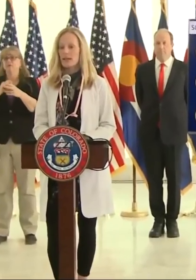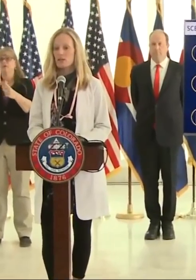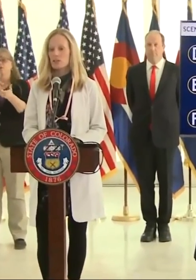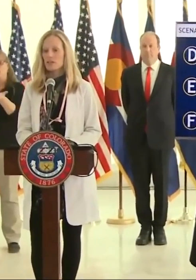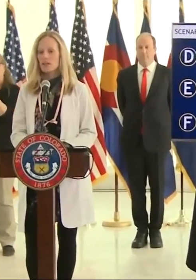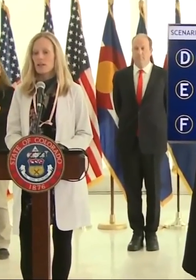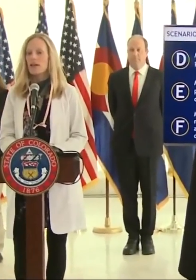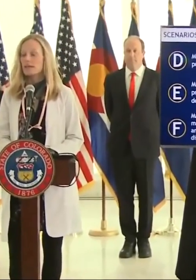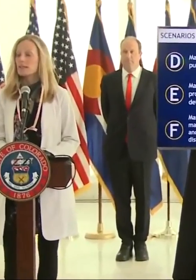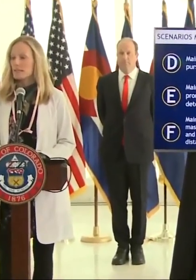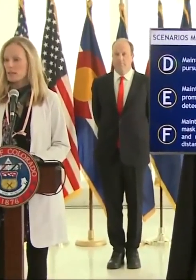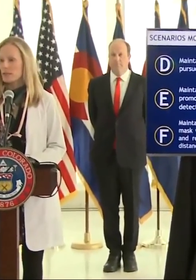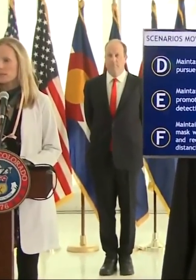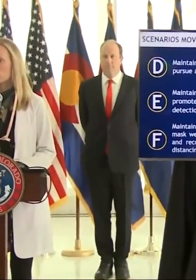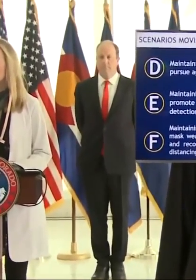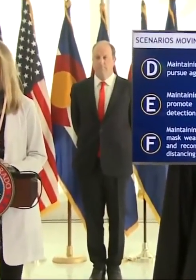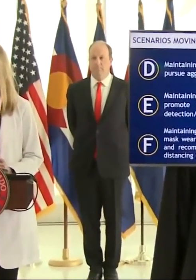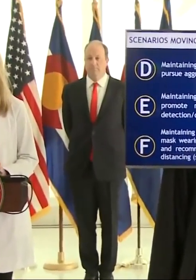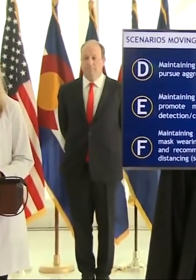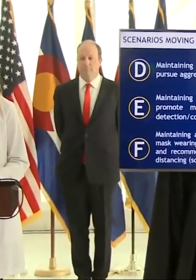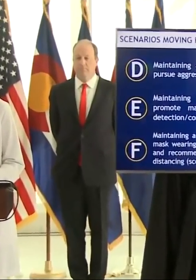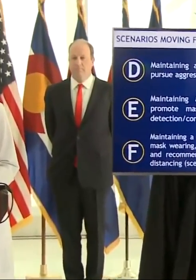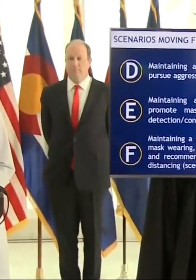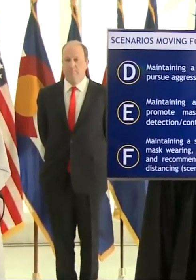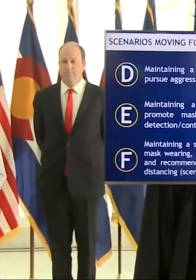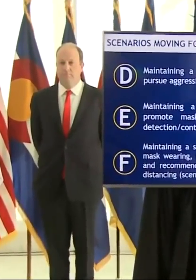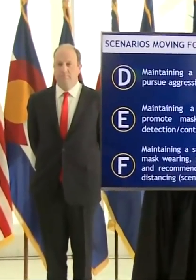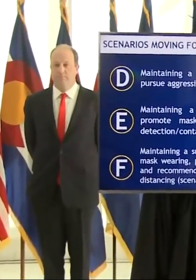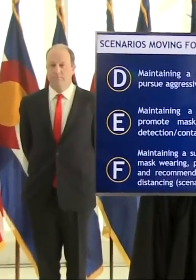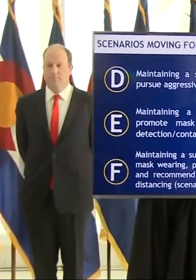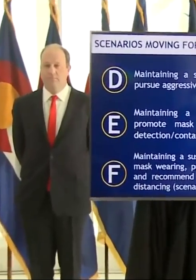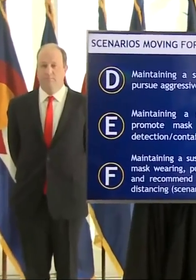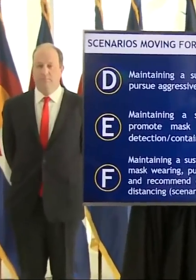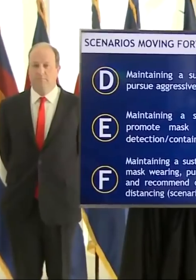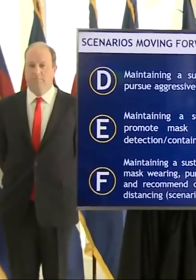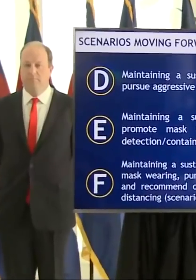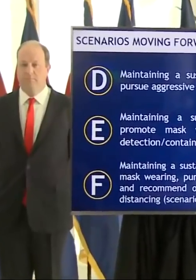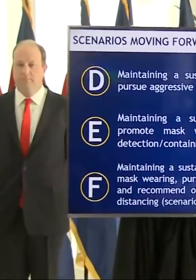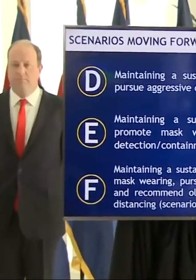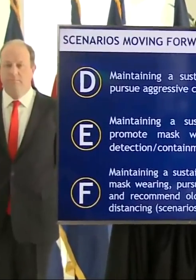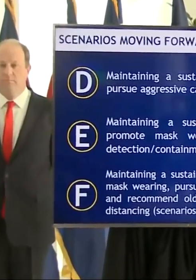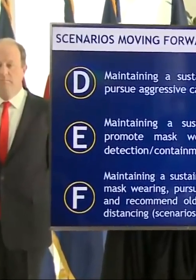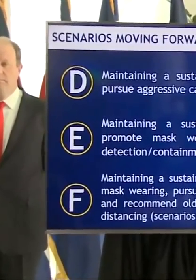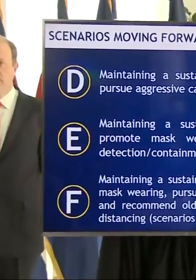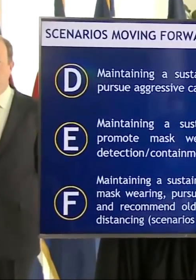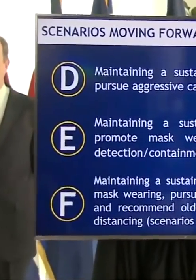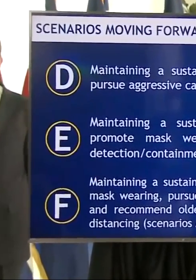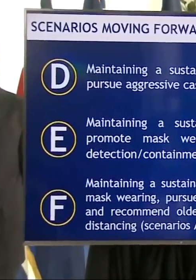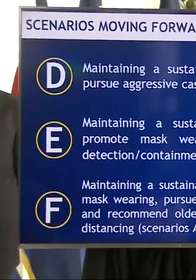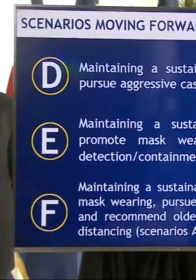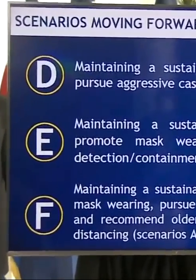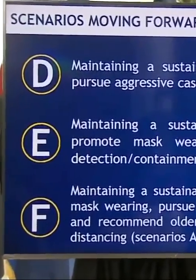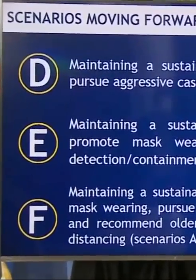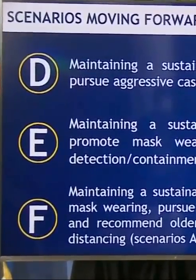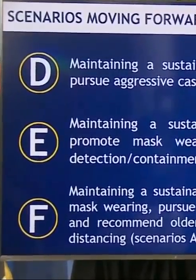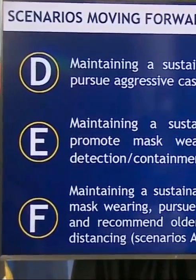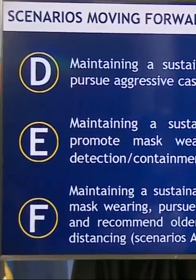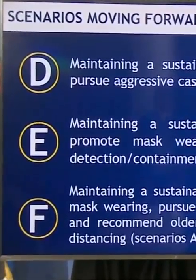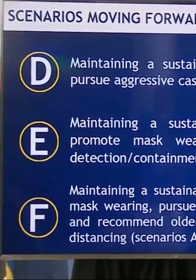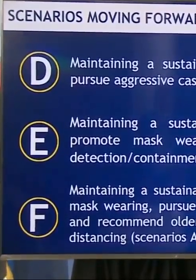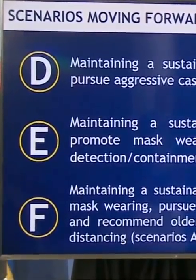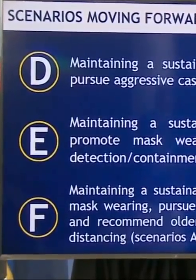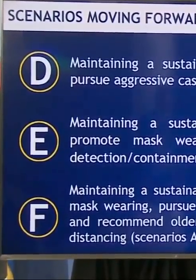case detection and containment, so using our public health disease control strategies. And then scenarios E and F are a combination of